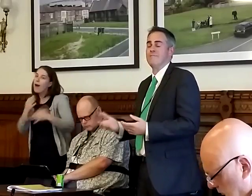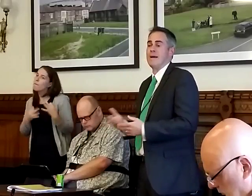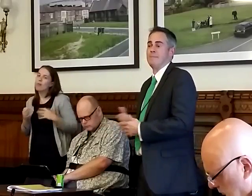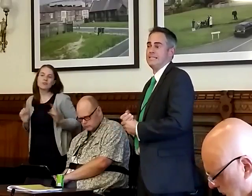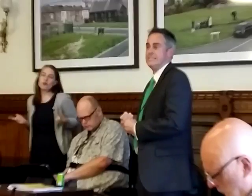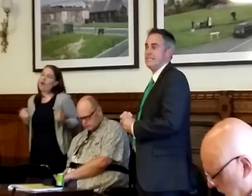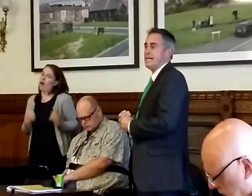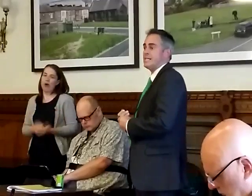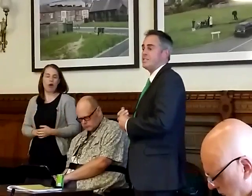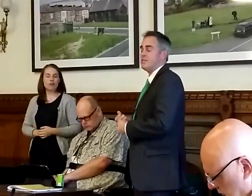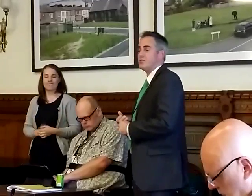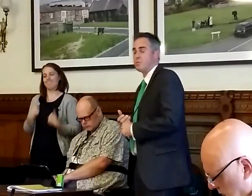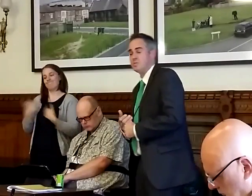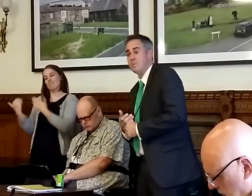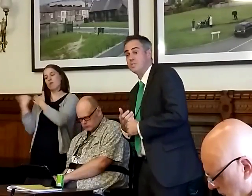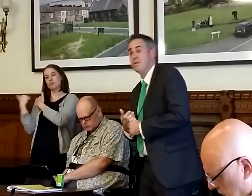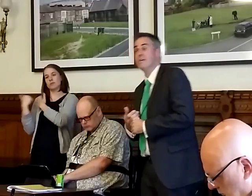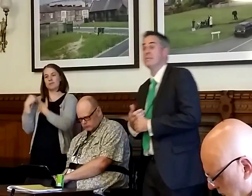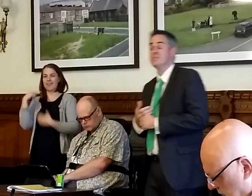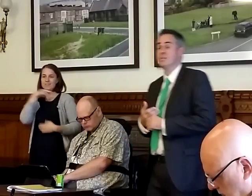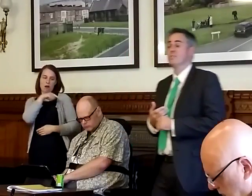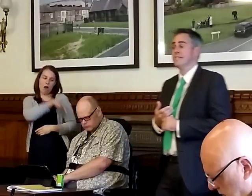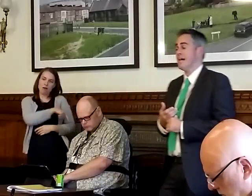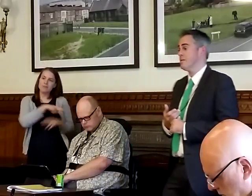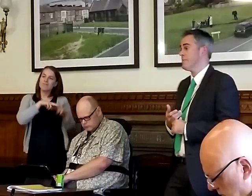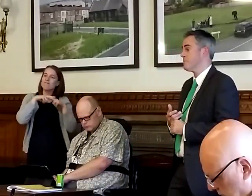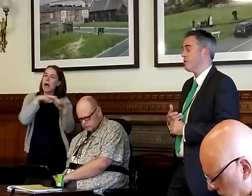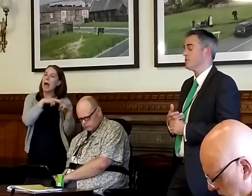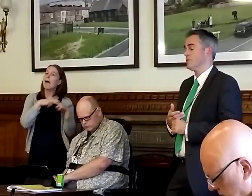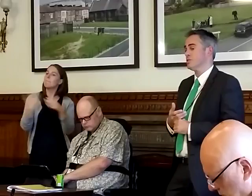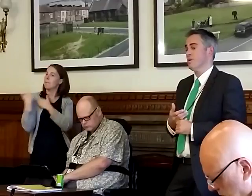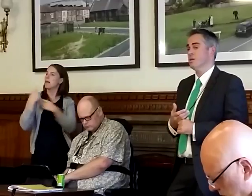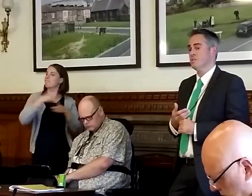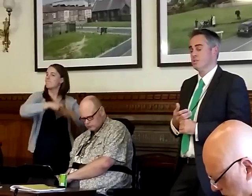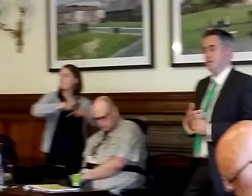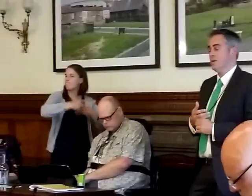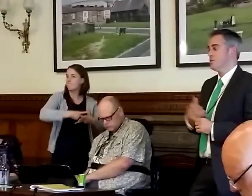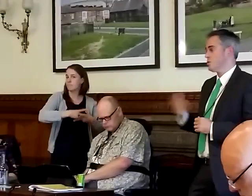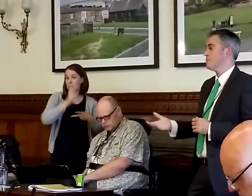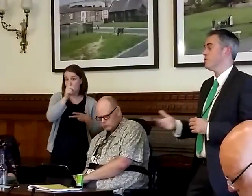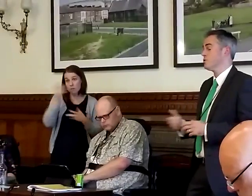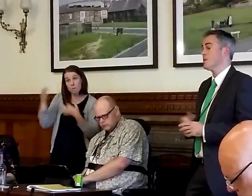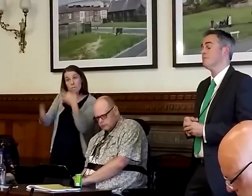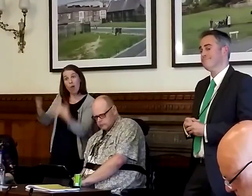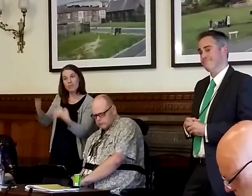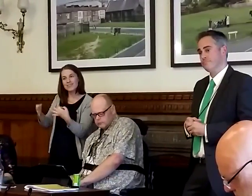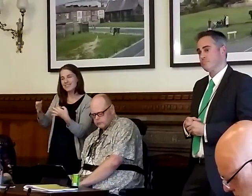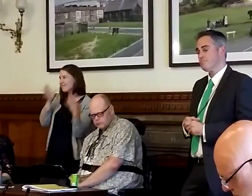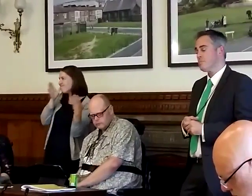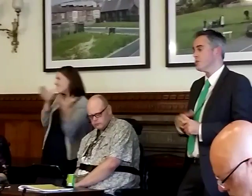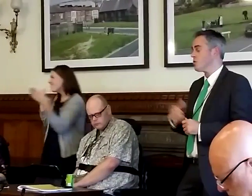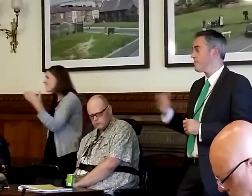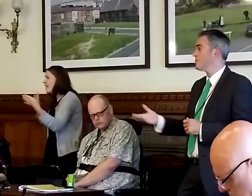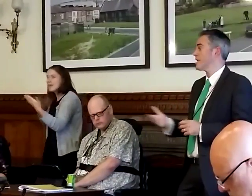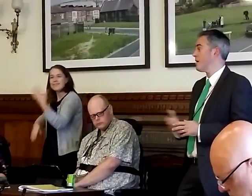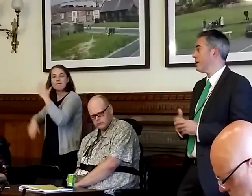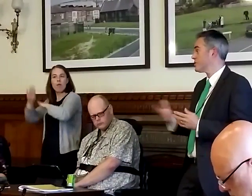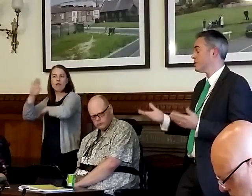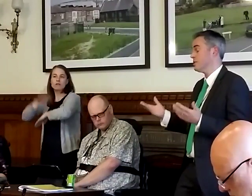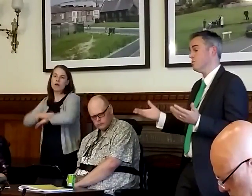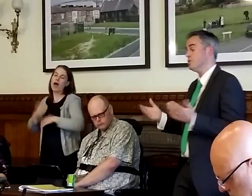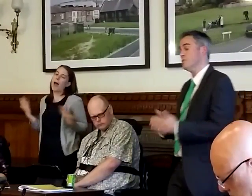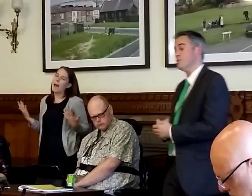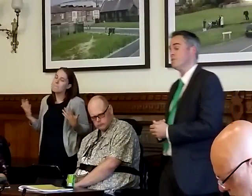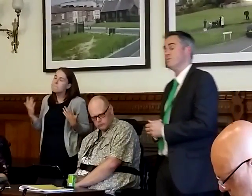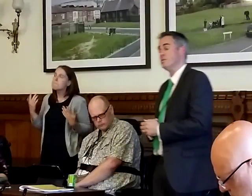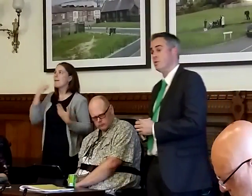son and to my family. And I take those responsibilities very seriously, and being in politics demands 24/7. So I approached